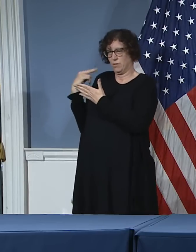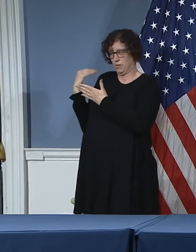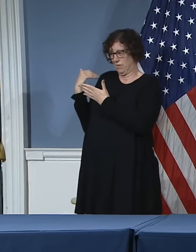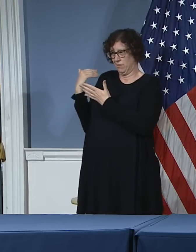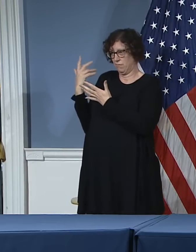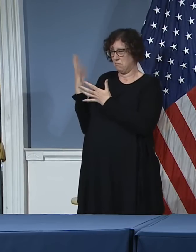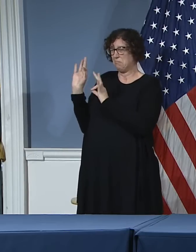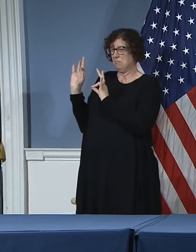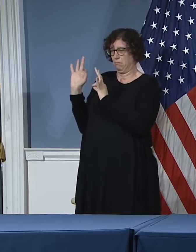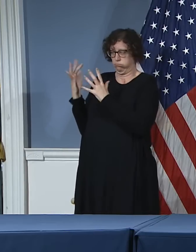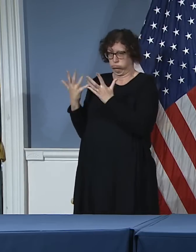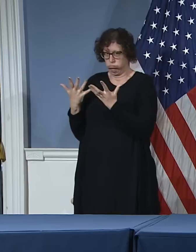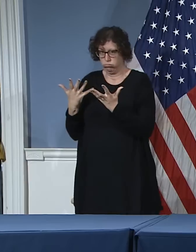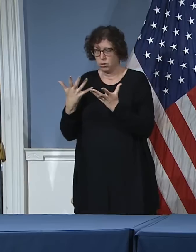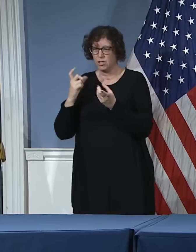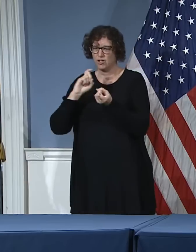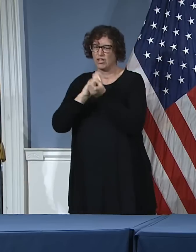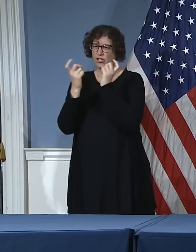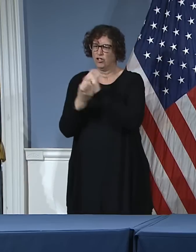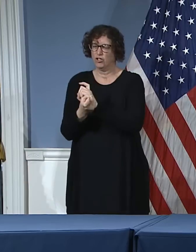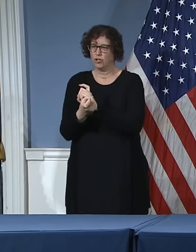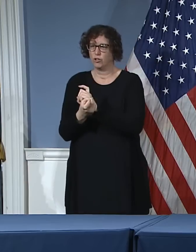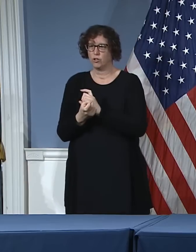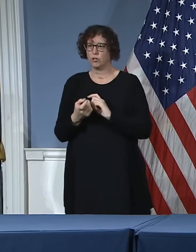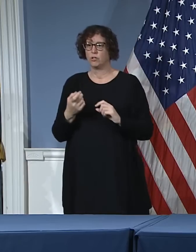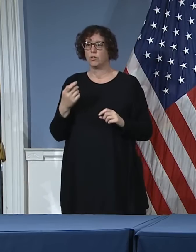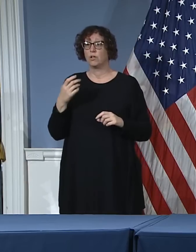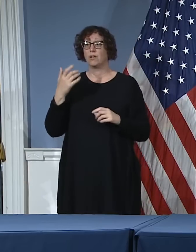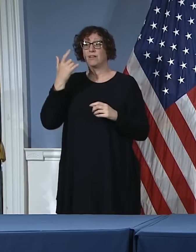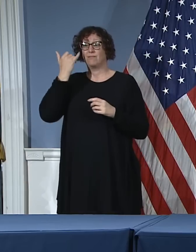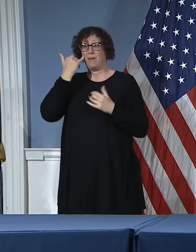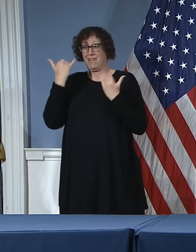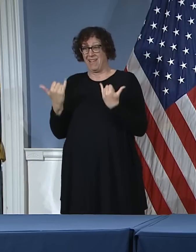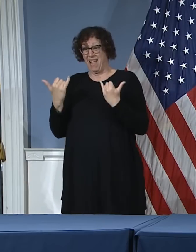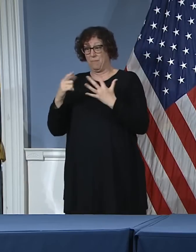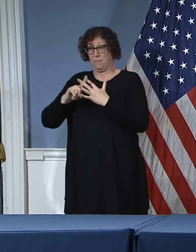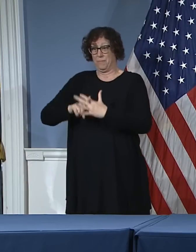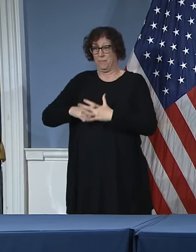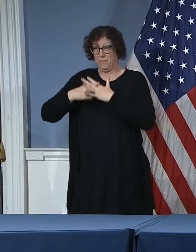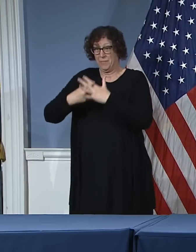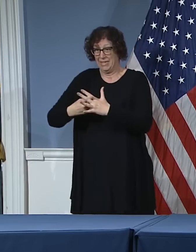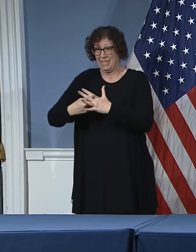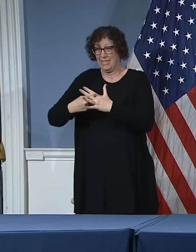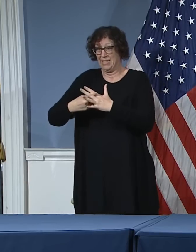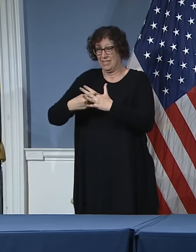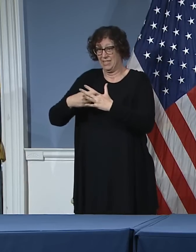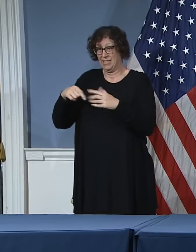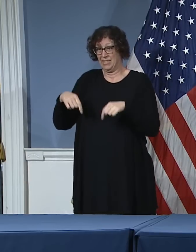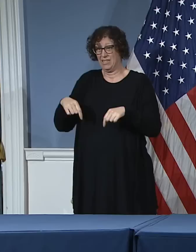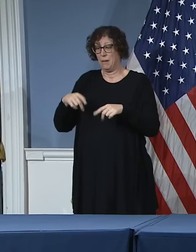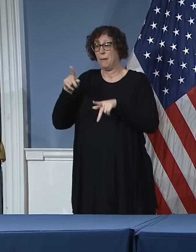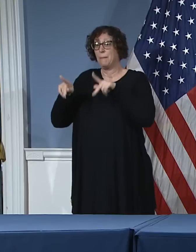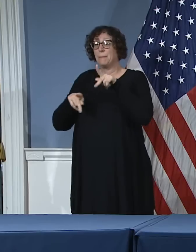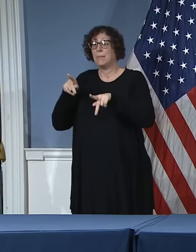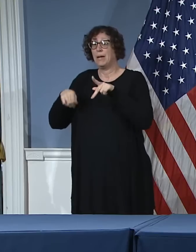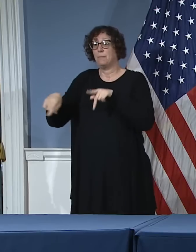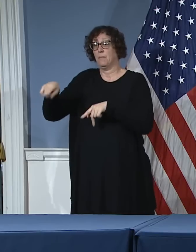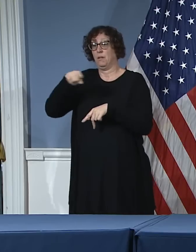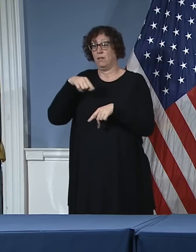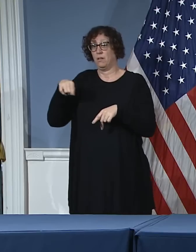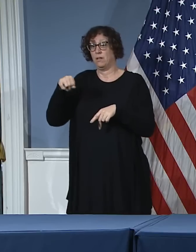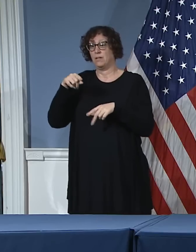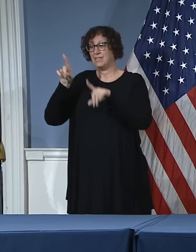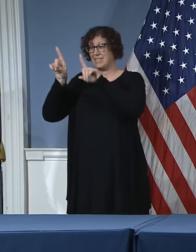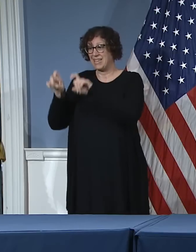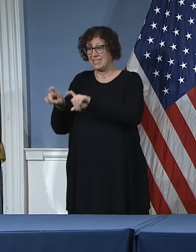And remember that a lot of folks early on were getting testing, from different parts of our community